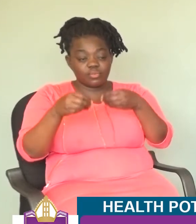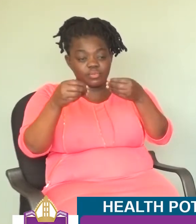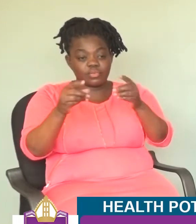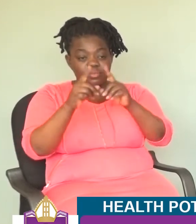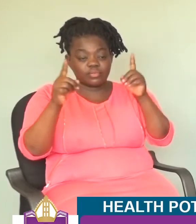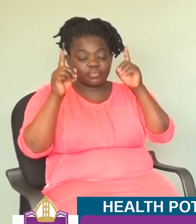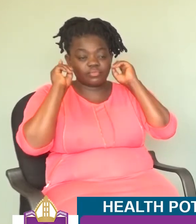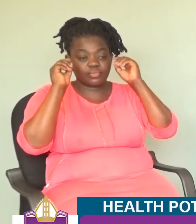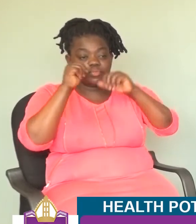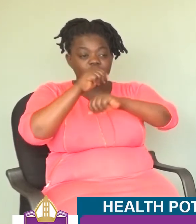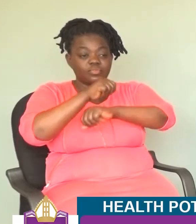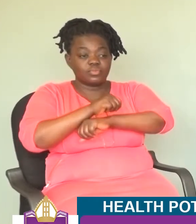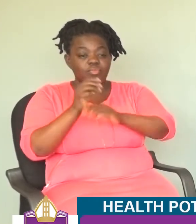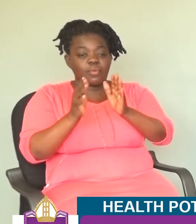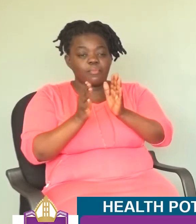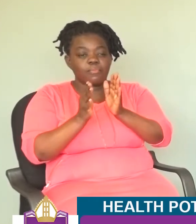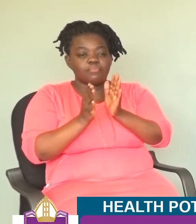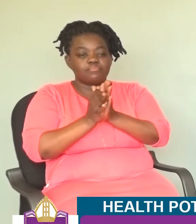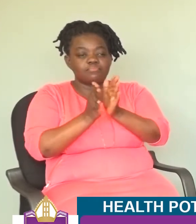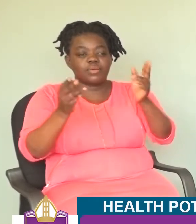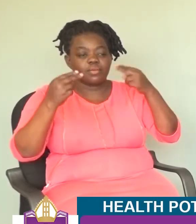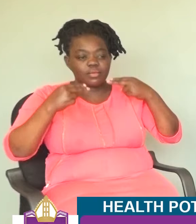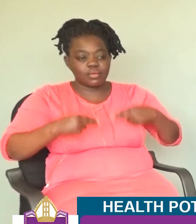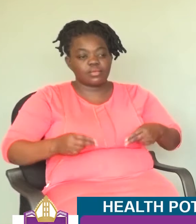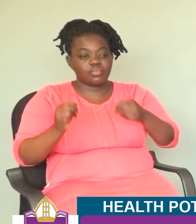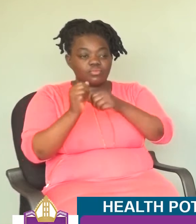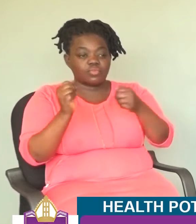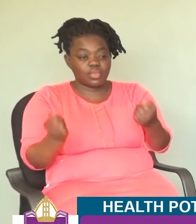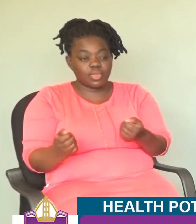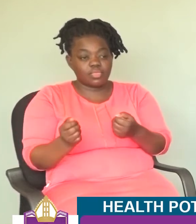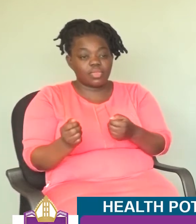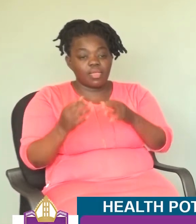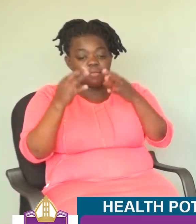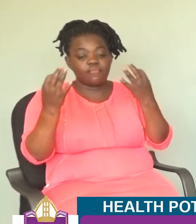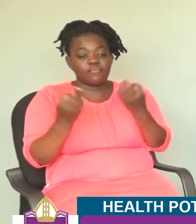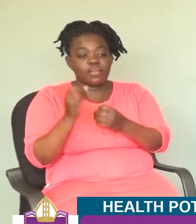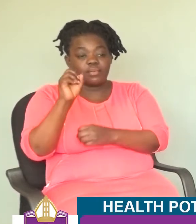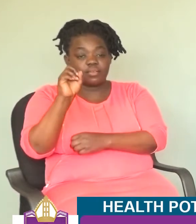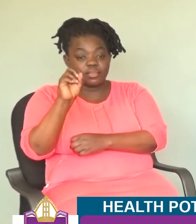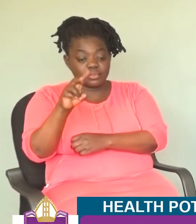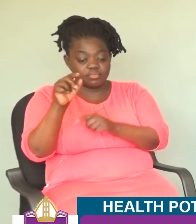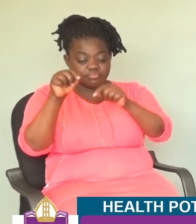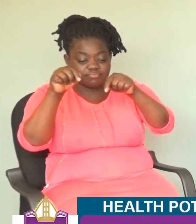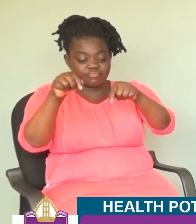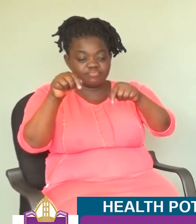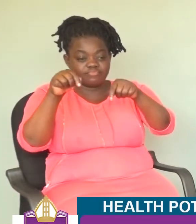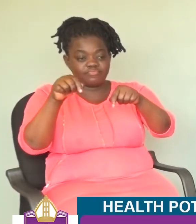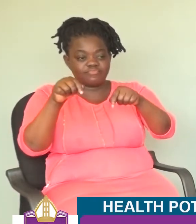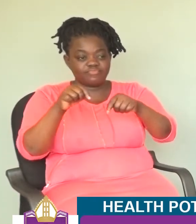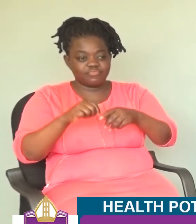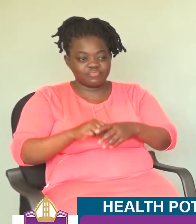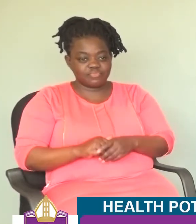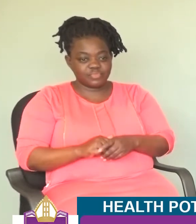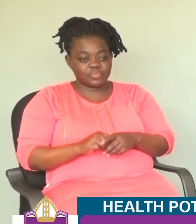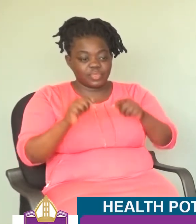Makerere University School of Public Health, together with Church of Uganda Family TV. And we are delighted this day and